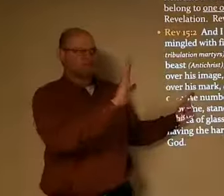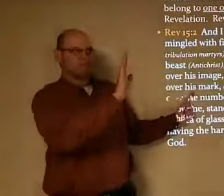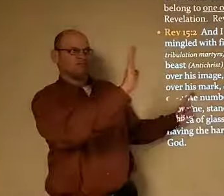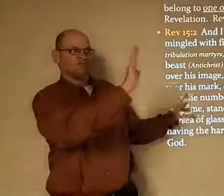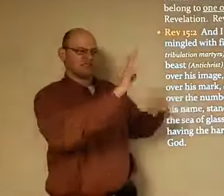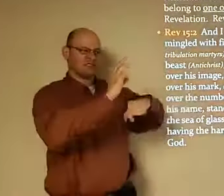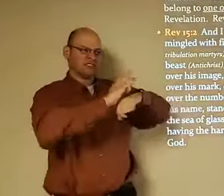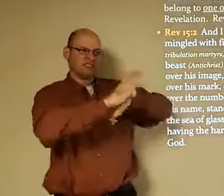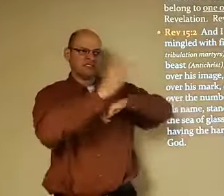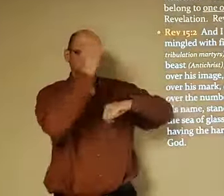and over his mark,